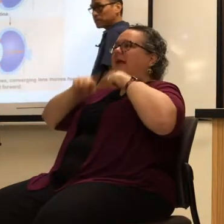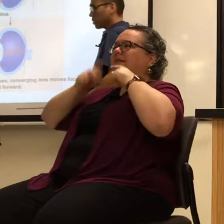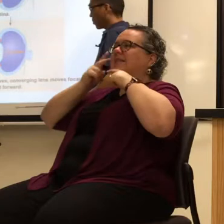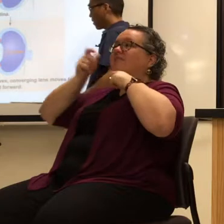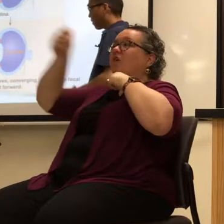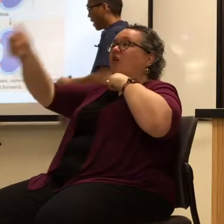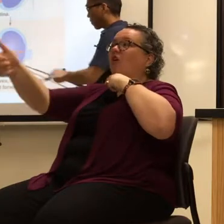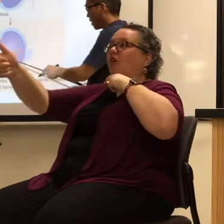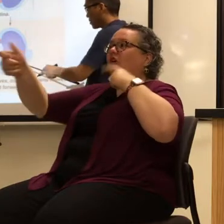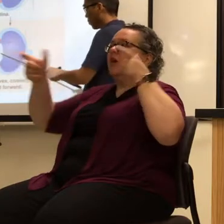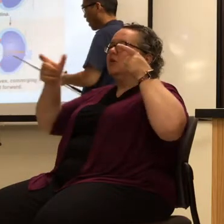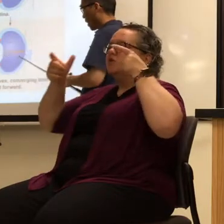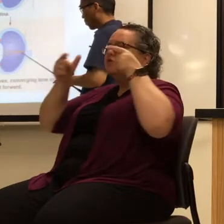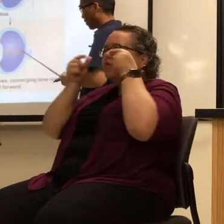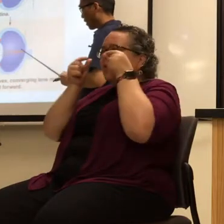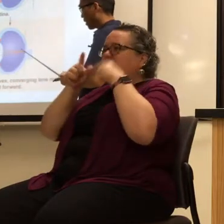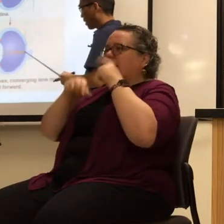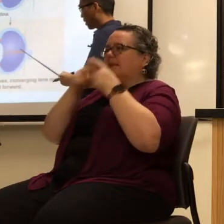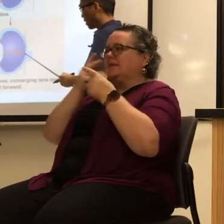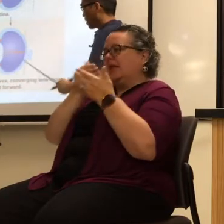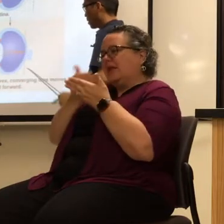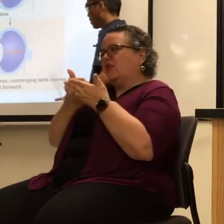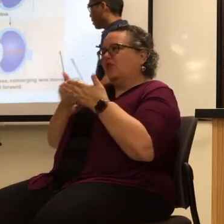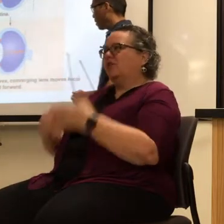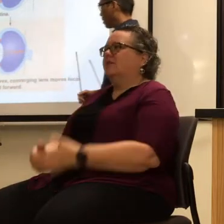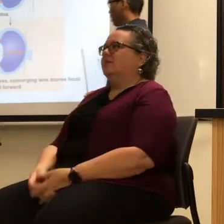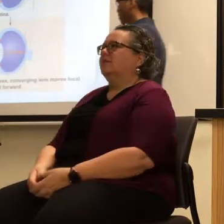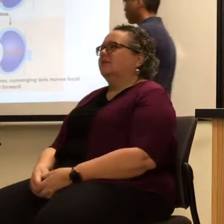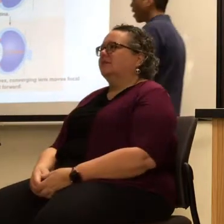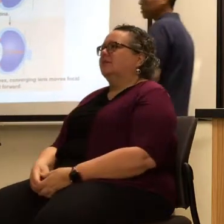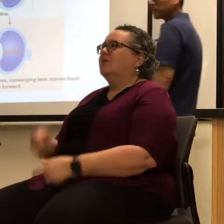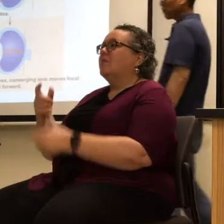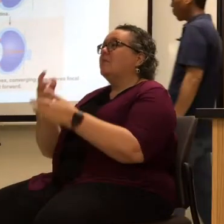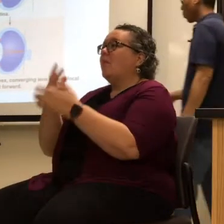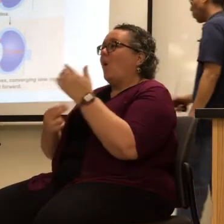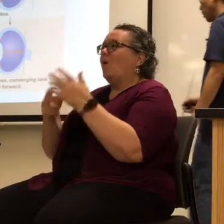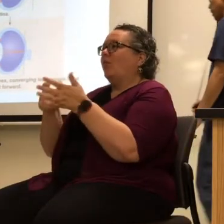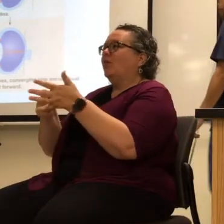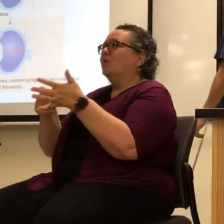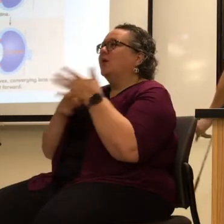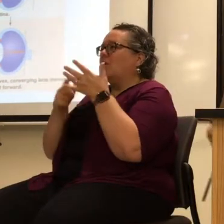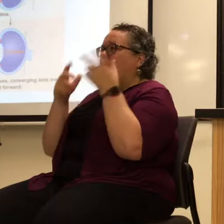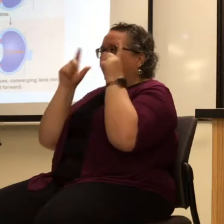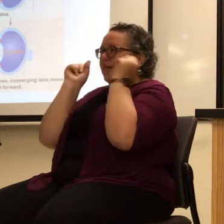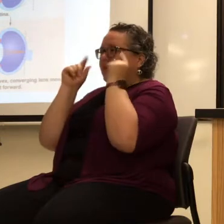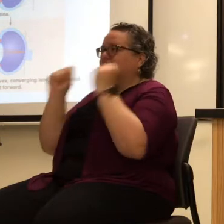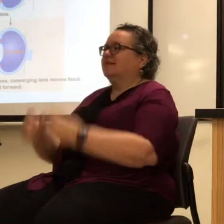correct this. It'll bend the light rays in a way with it. Cross at the focal plane.